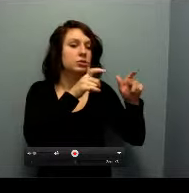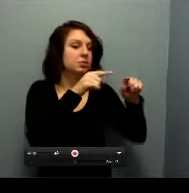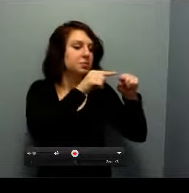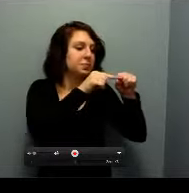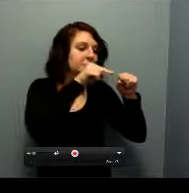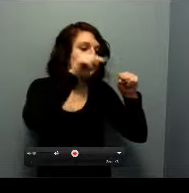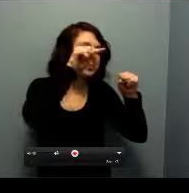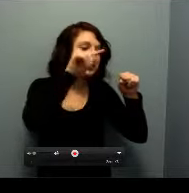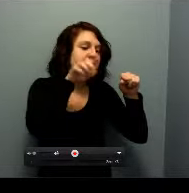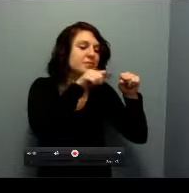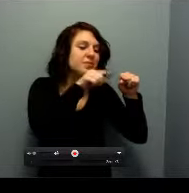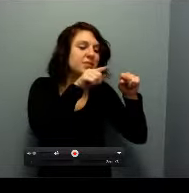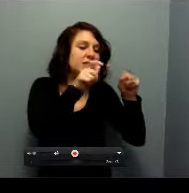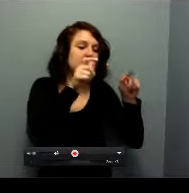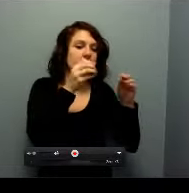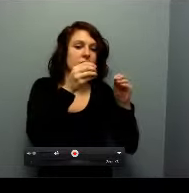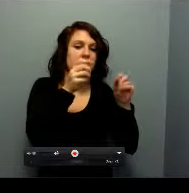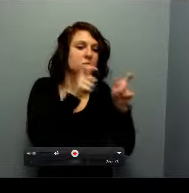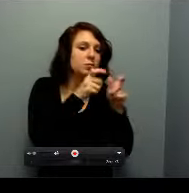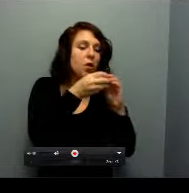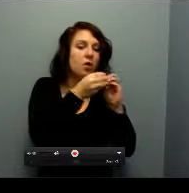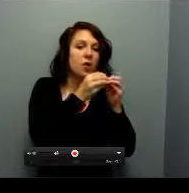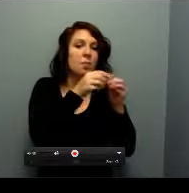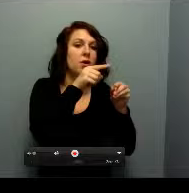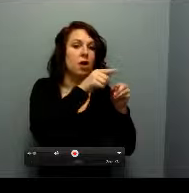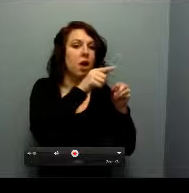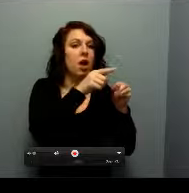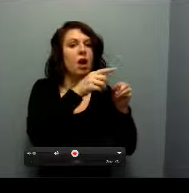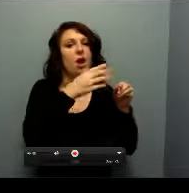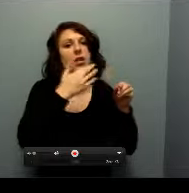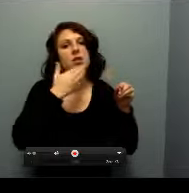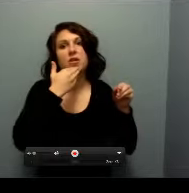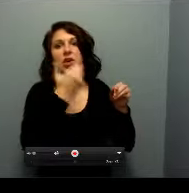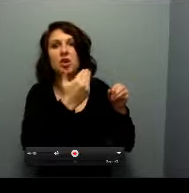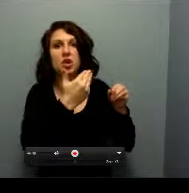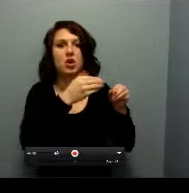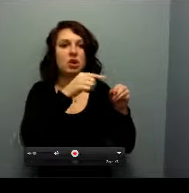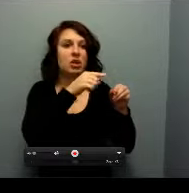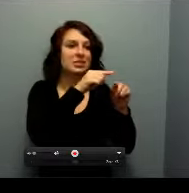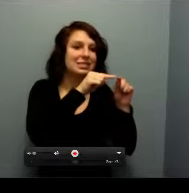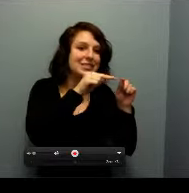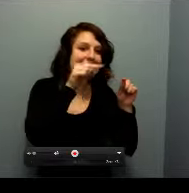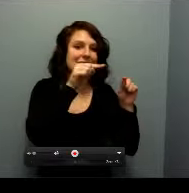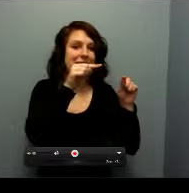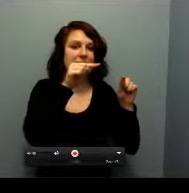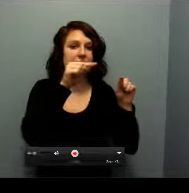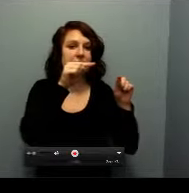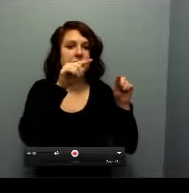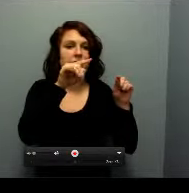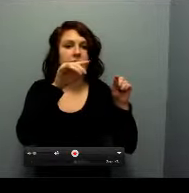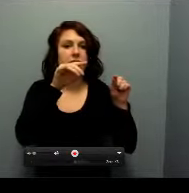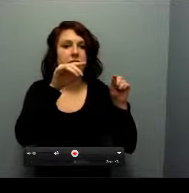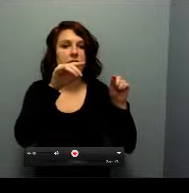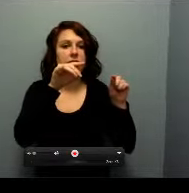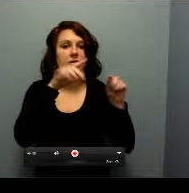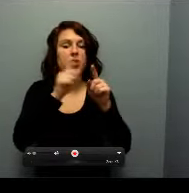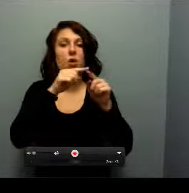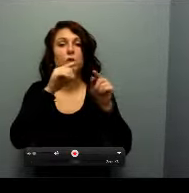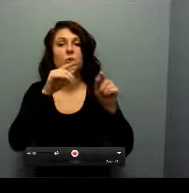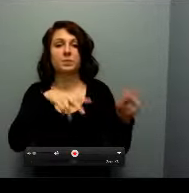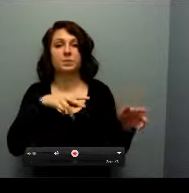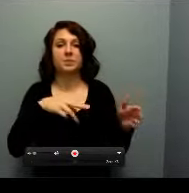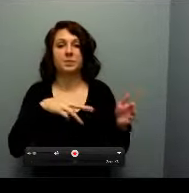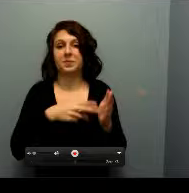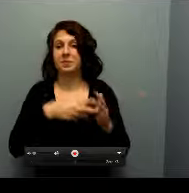number. Your star performers, your distinguished, your commendable are going to be a small number on the other